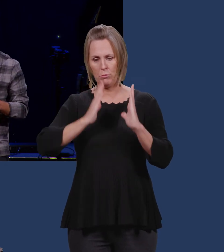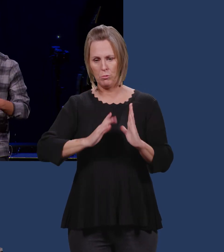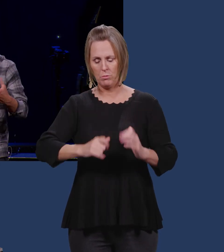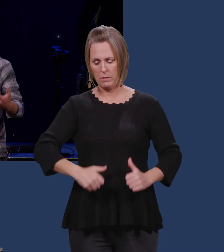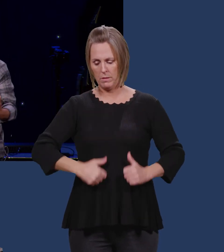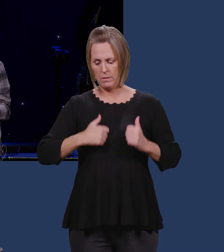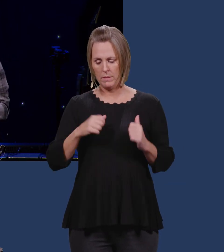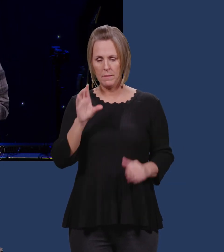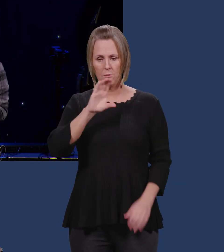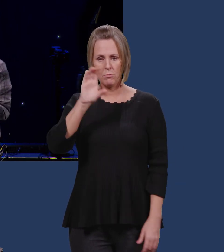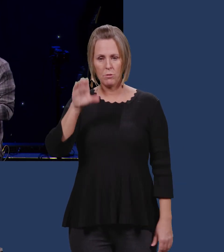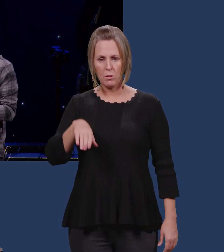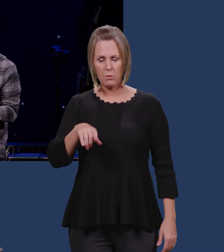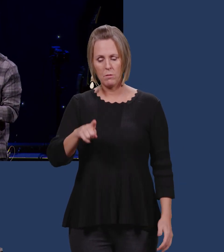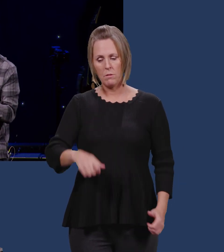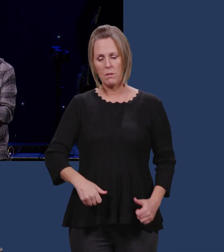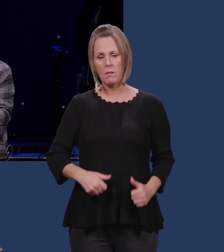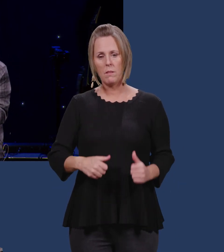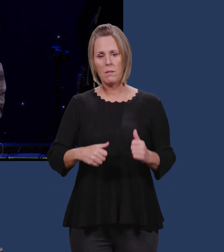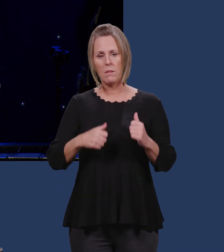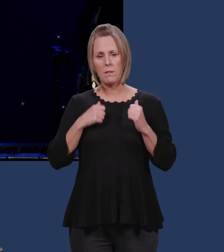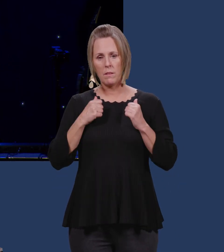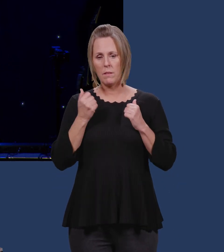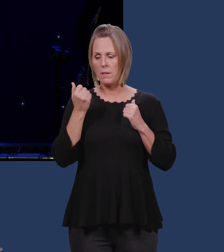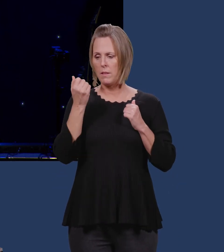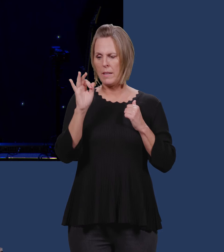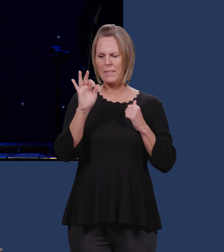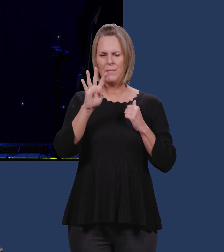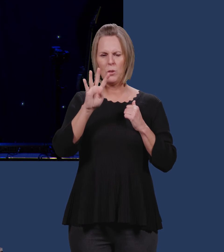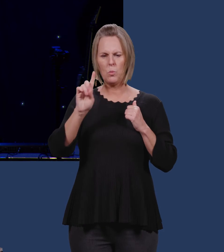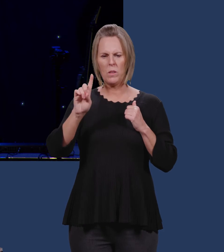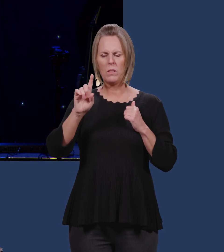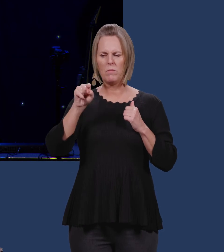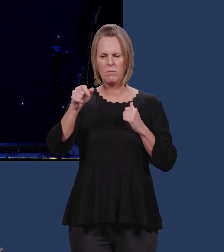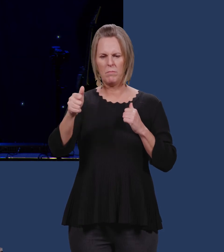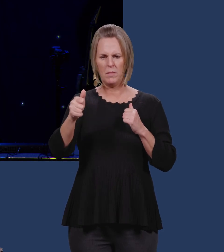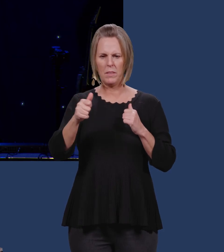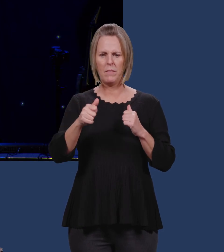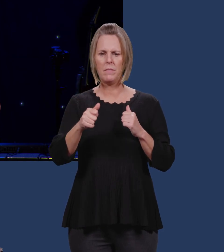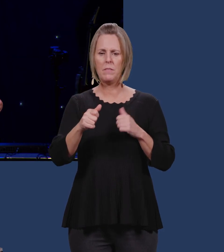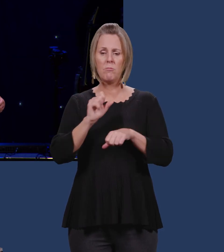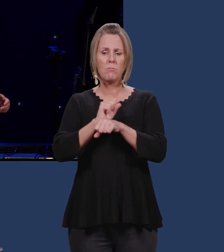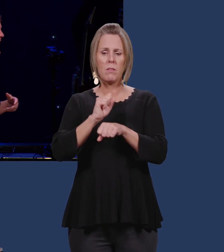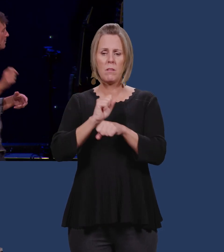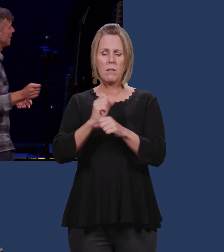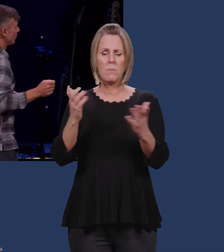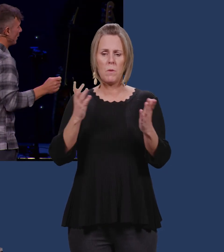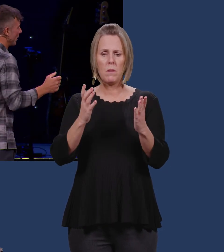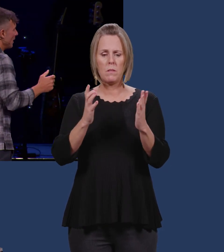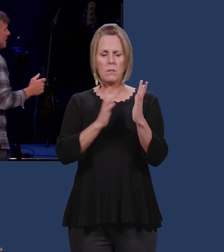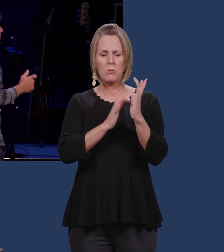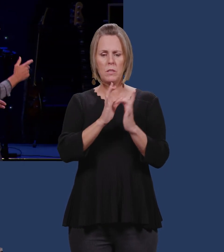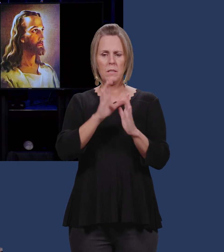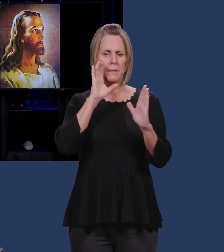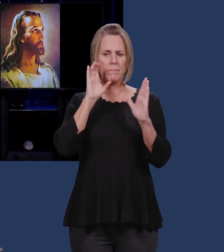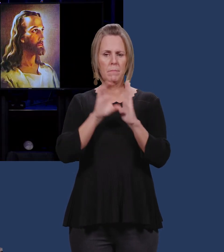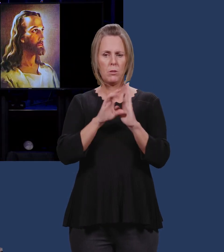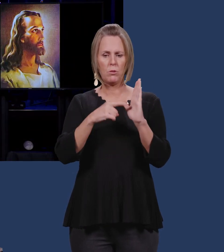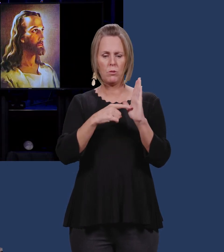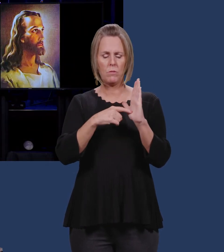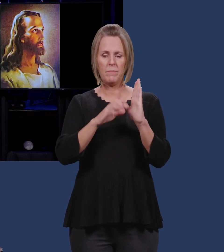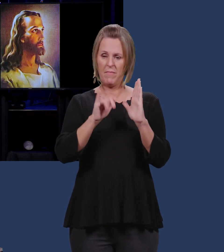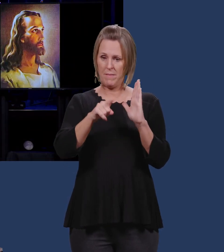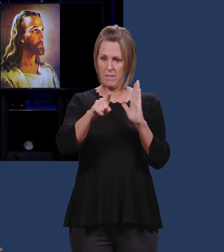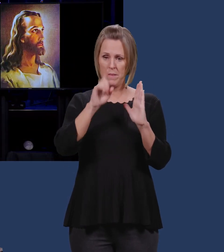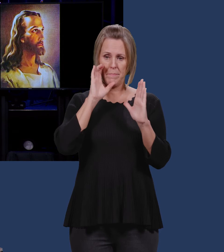as part of his job responsibilities, is commissioned to paint a picture of Christ. And here's what he comes up with. It's called the head